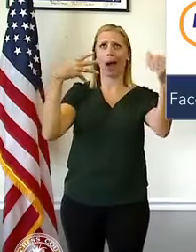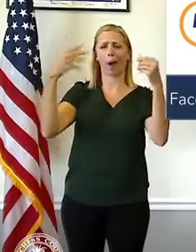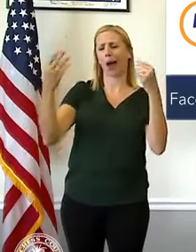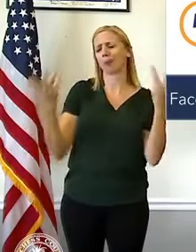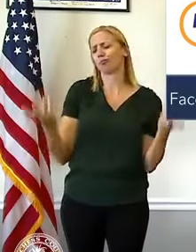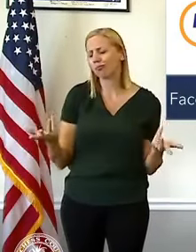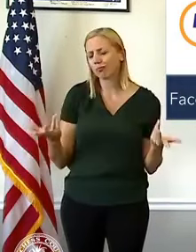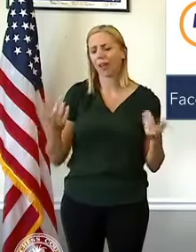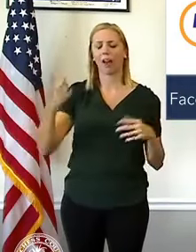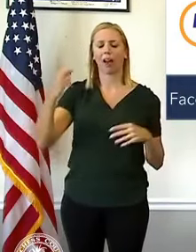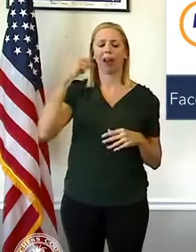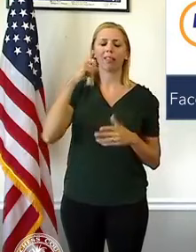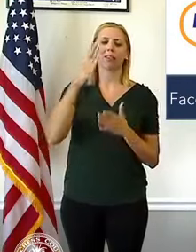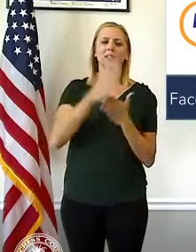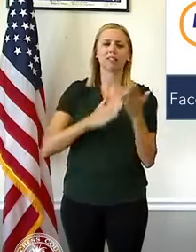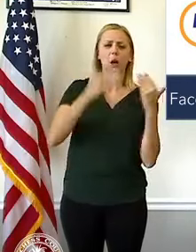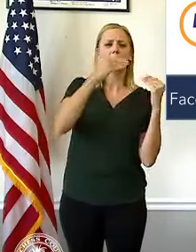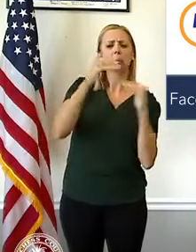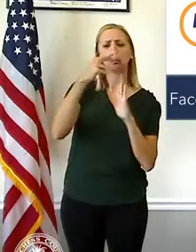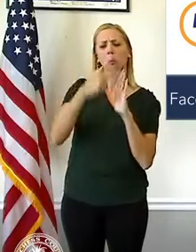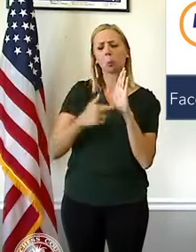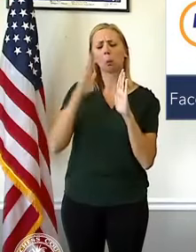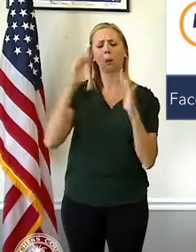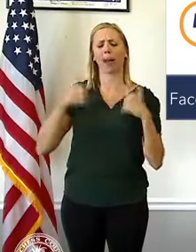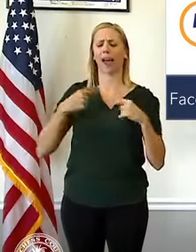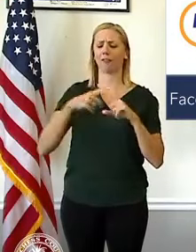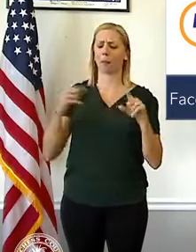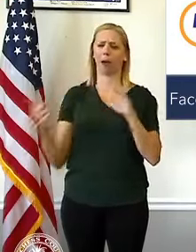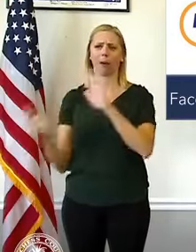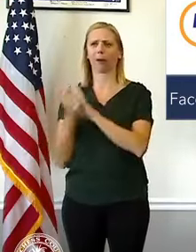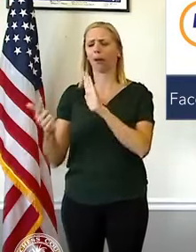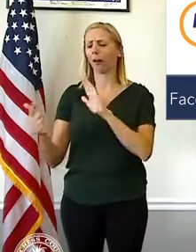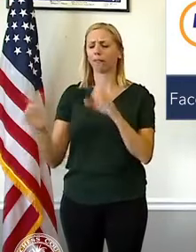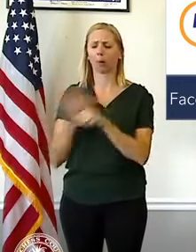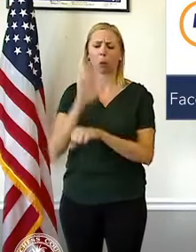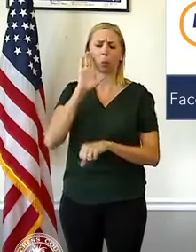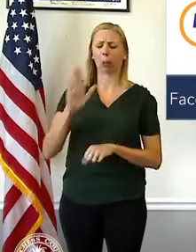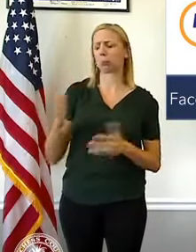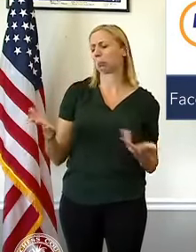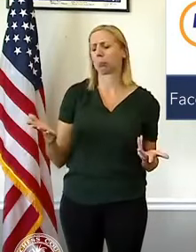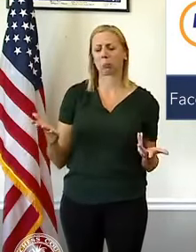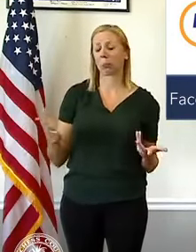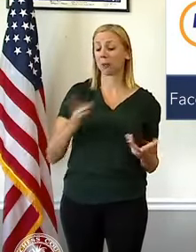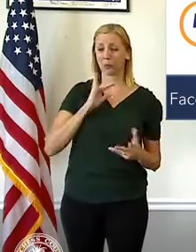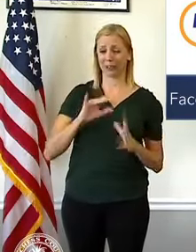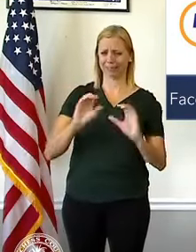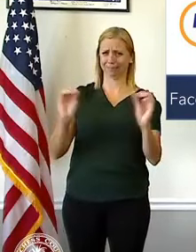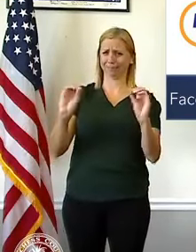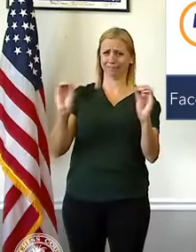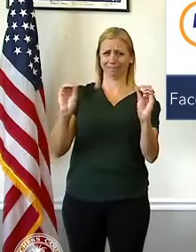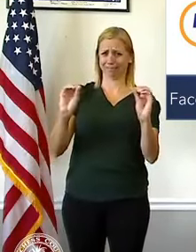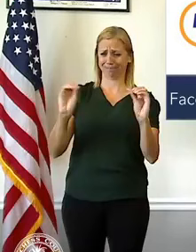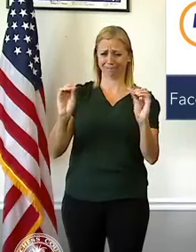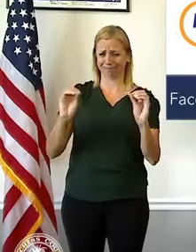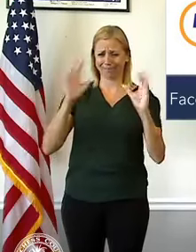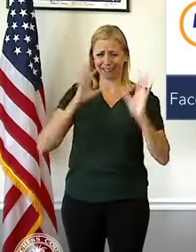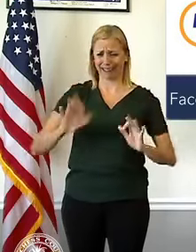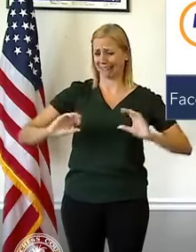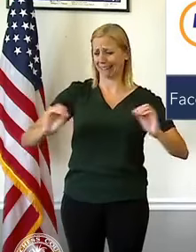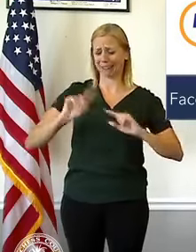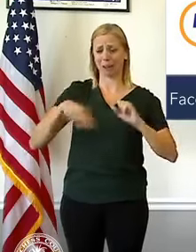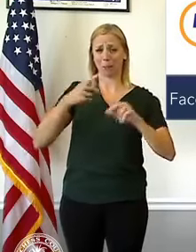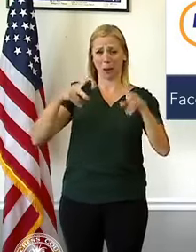people adhere to certain safety precautions. But no, there has been no decision to, in quotes, cancel Halloween.